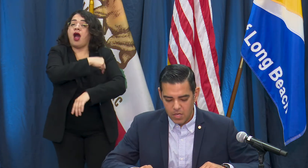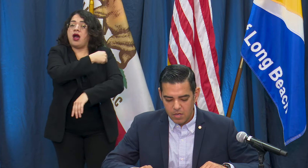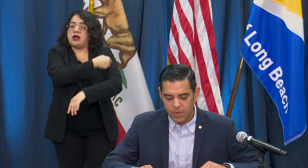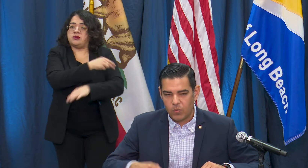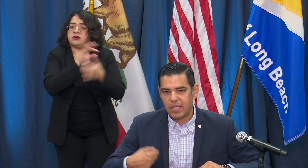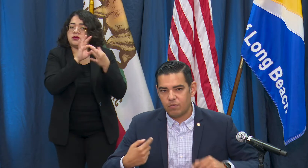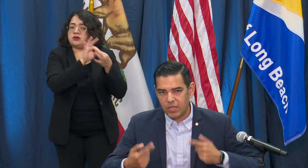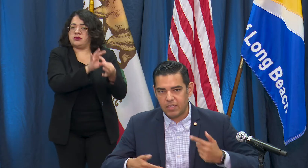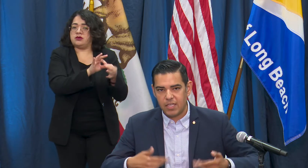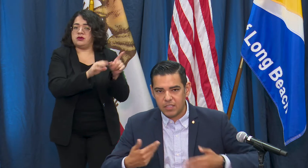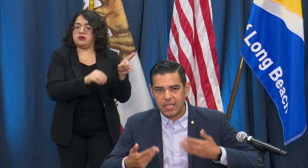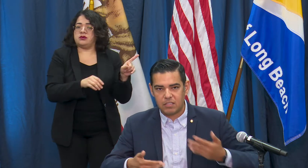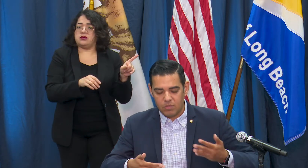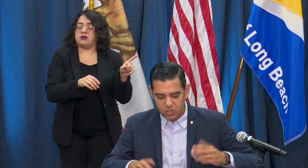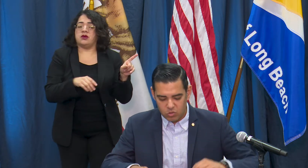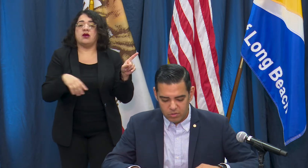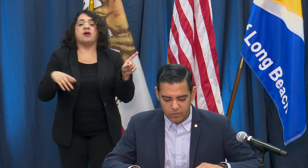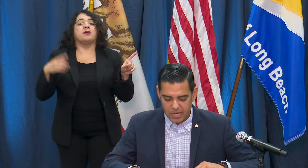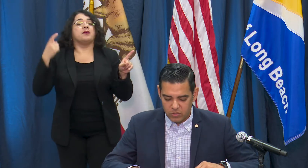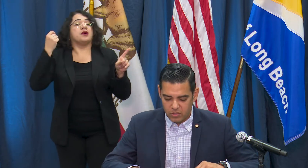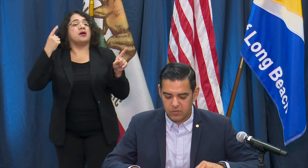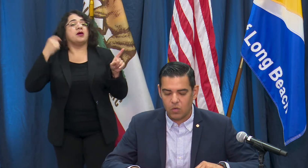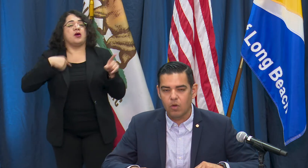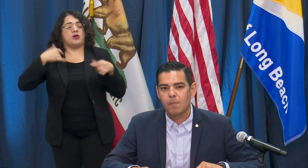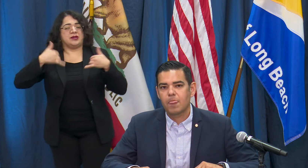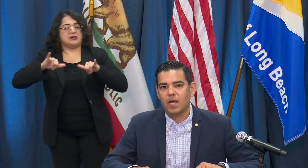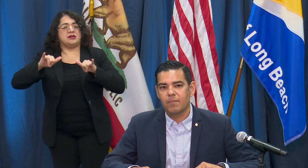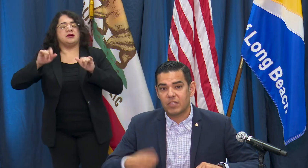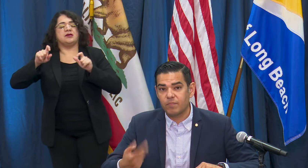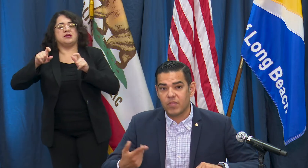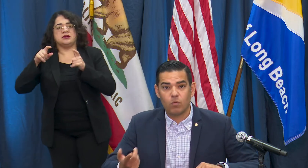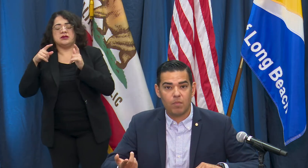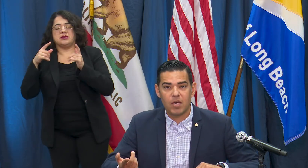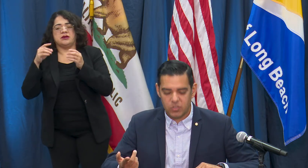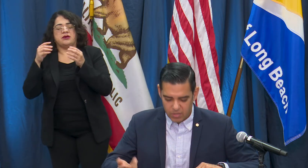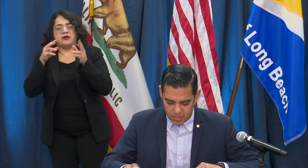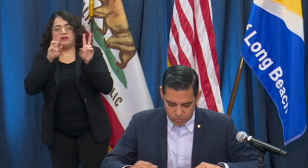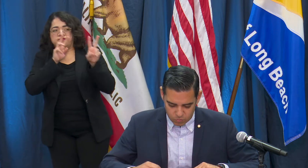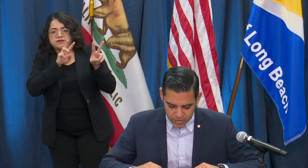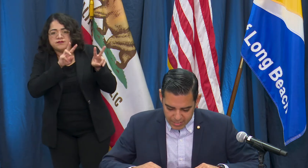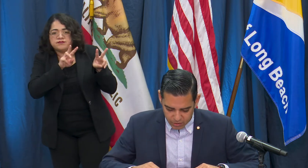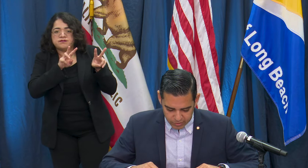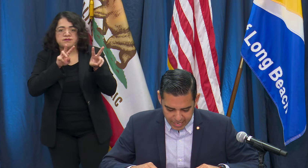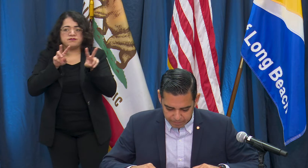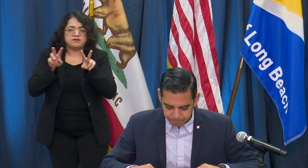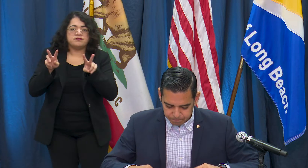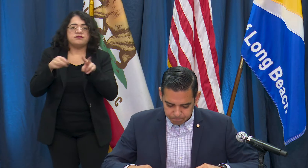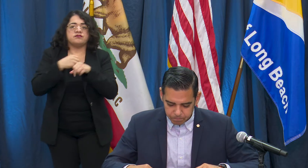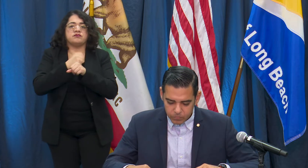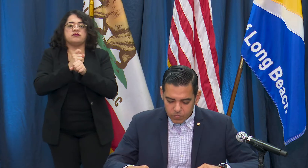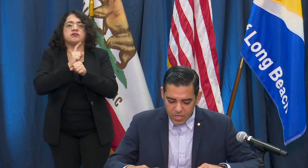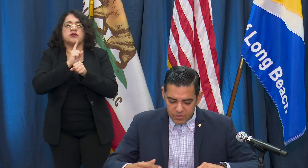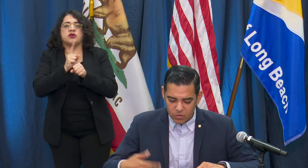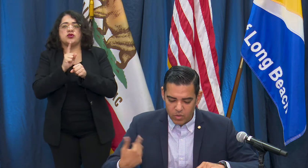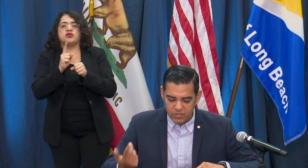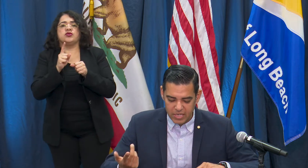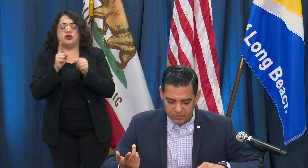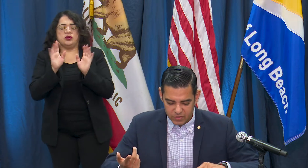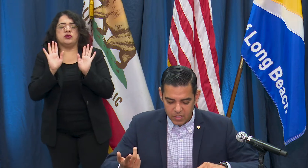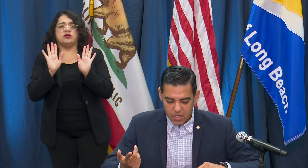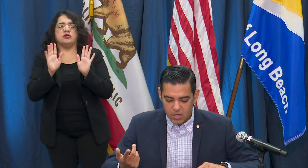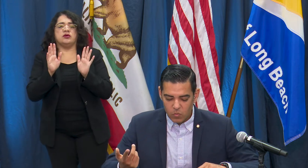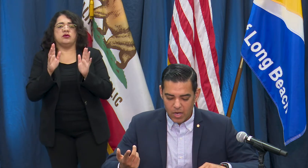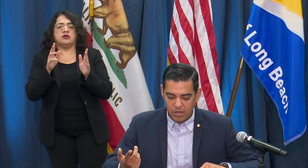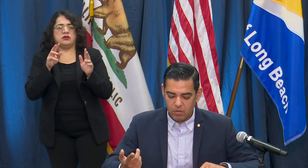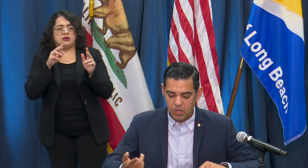curve, but we need to get some additional information. And so that's something that we're monitoring and we're taking a look at. And so what's